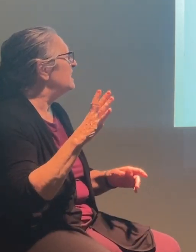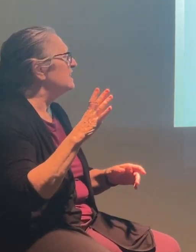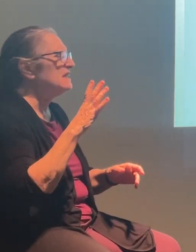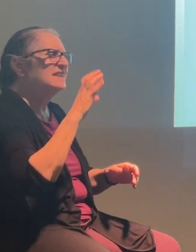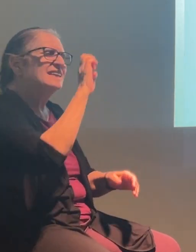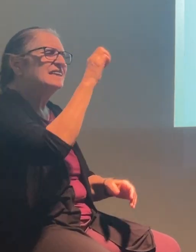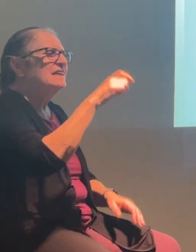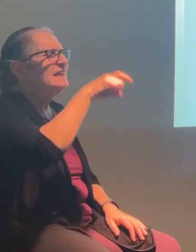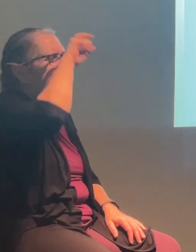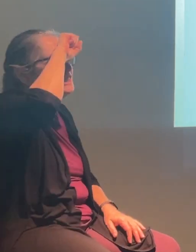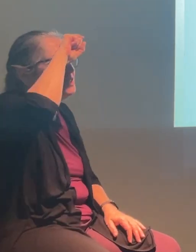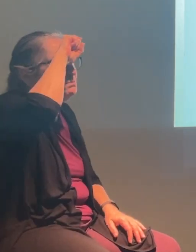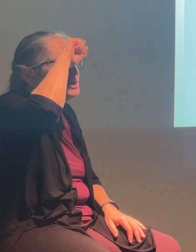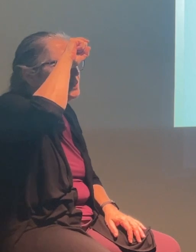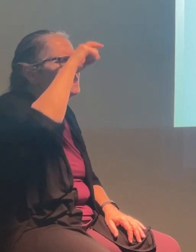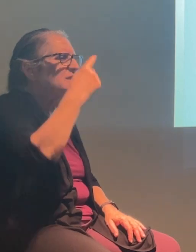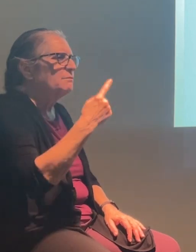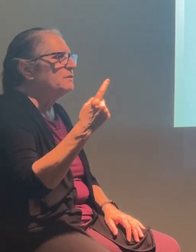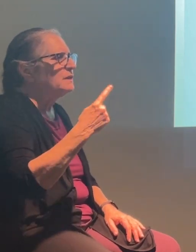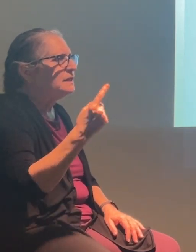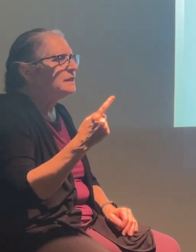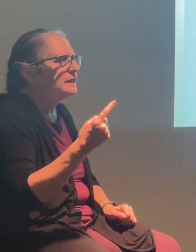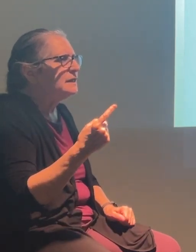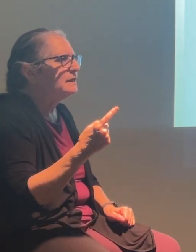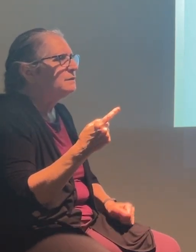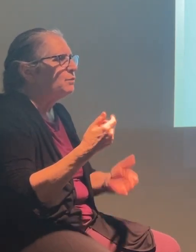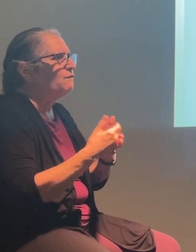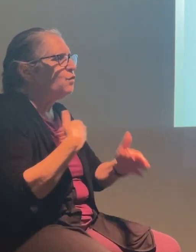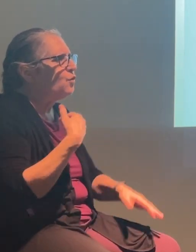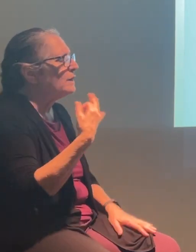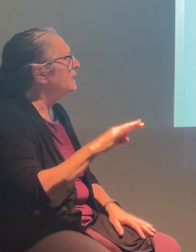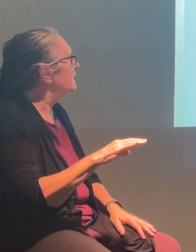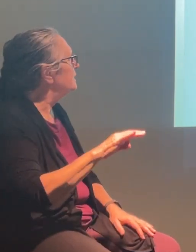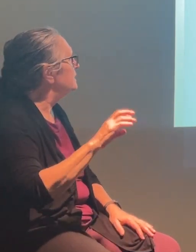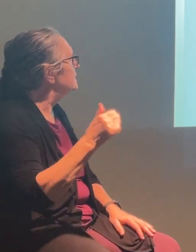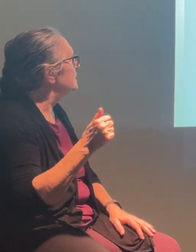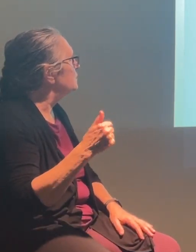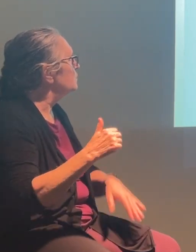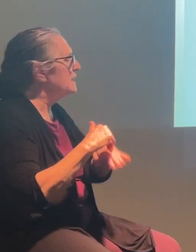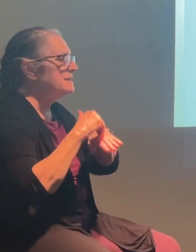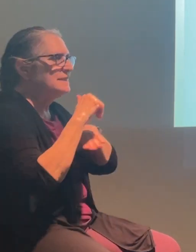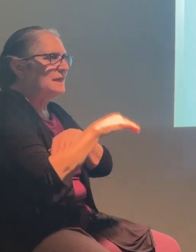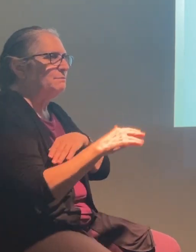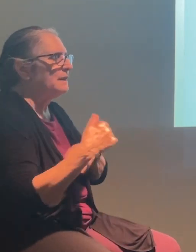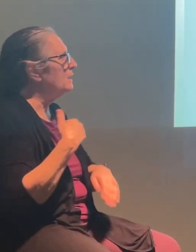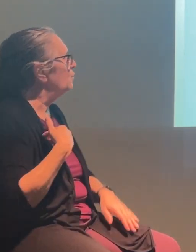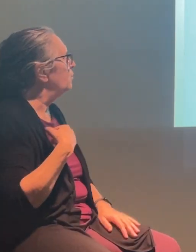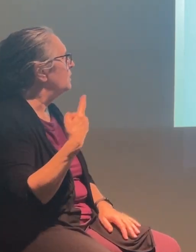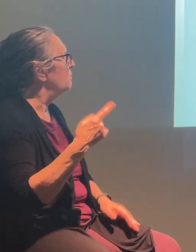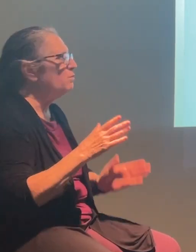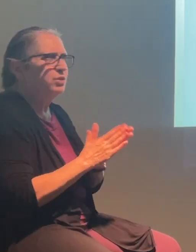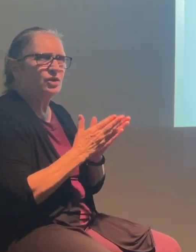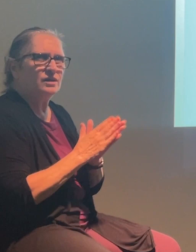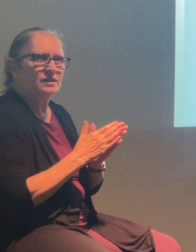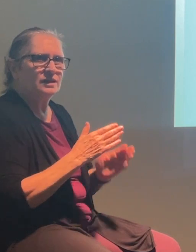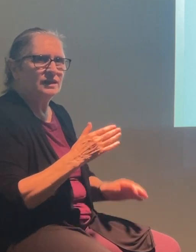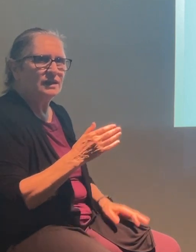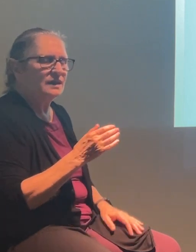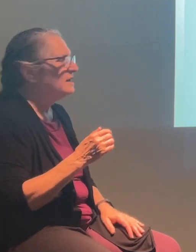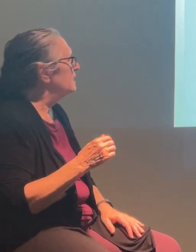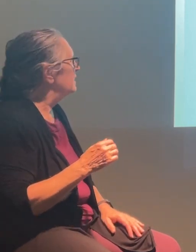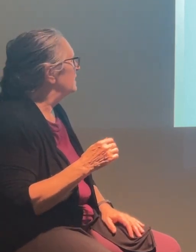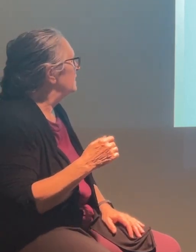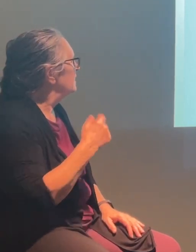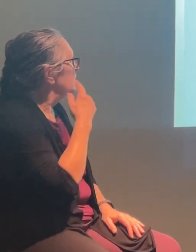like before 1910. And they're like, don't worry about it. So this is one of the brooch they sent me. And the reason I insisted